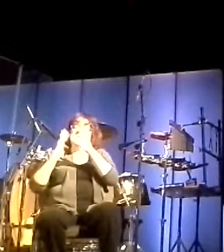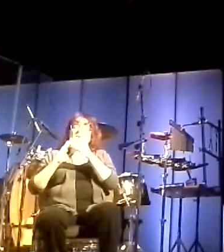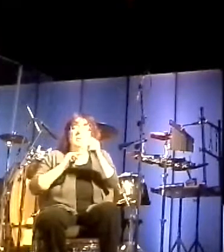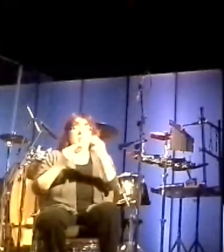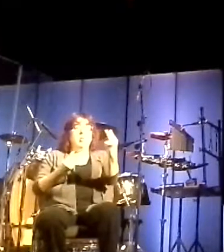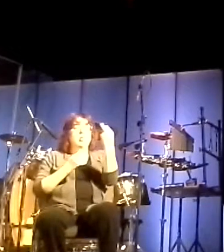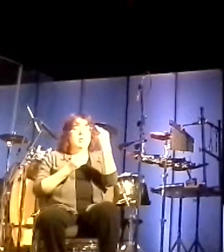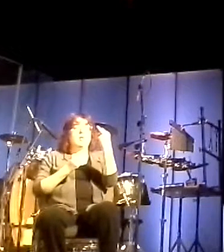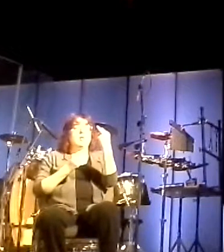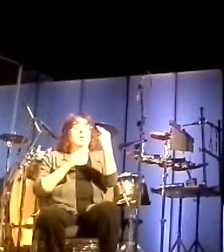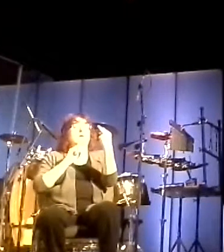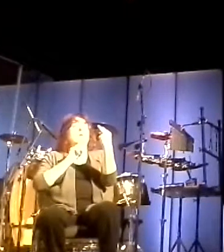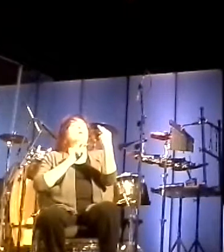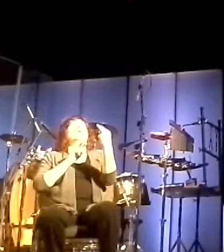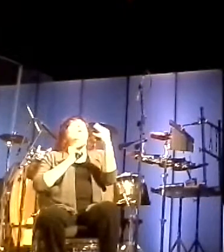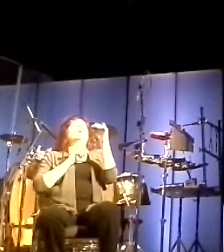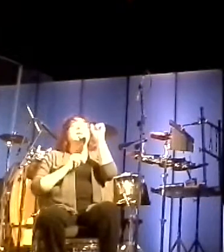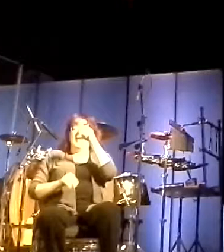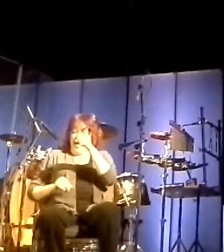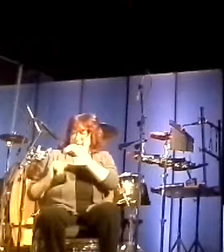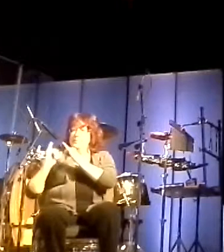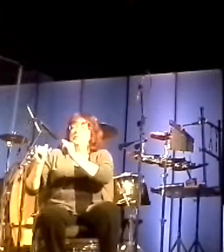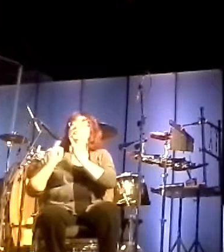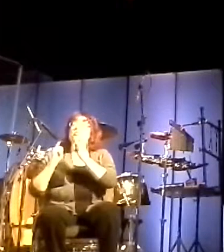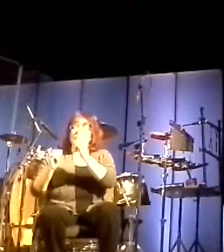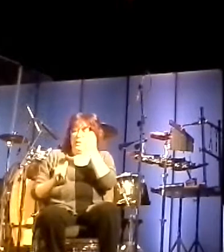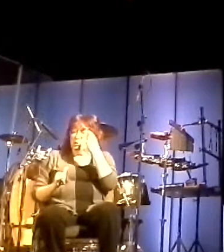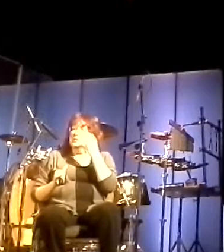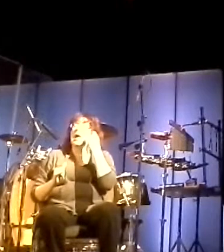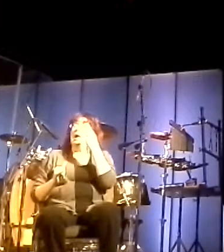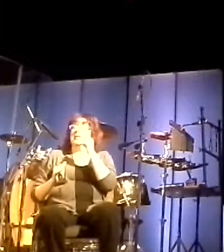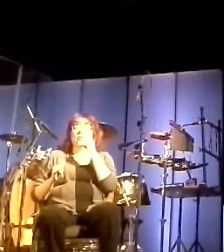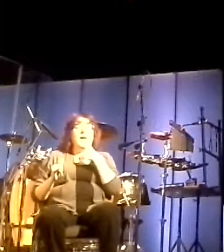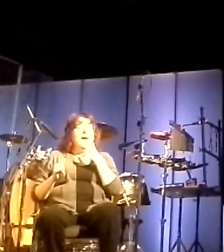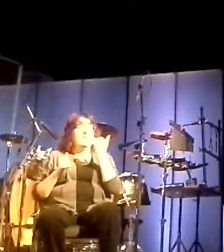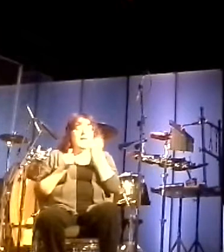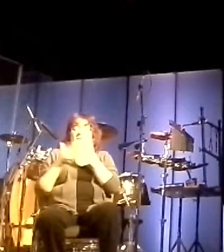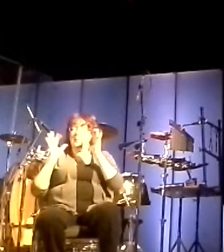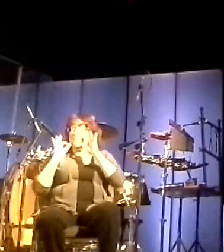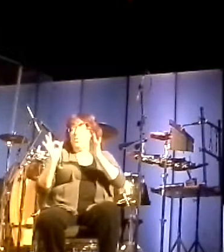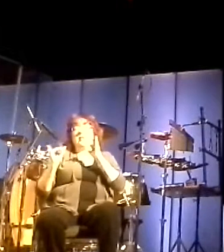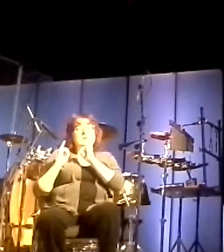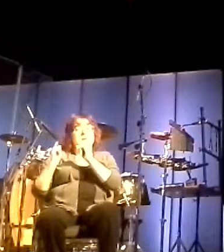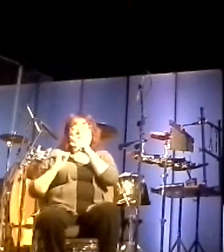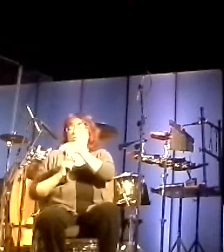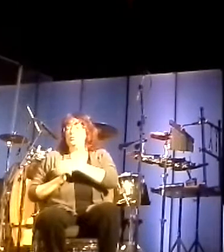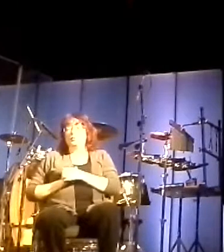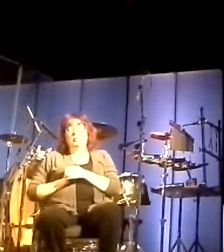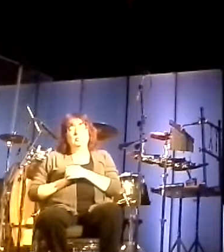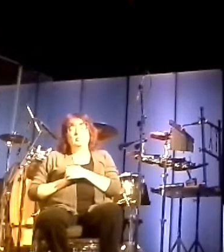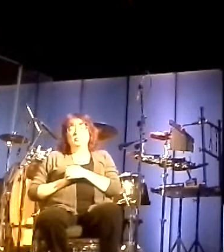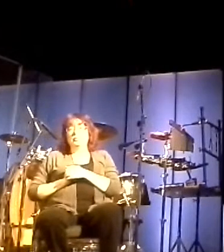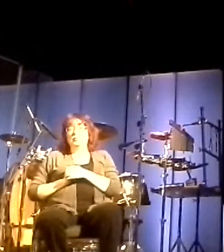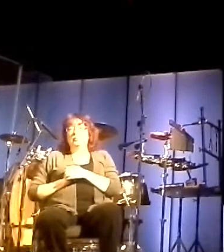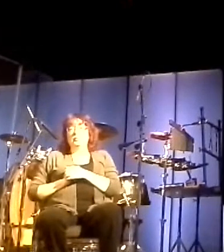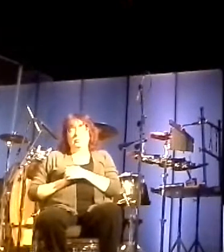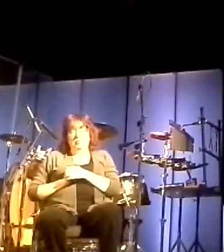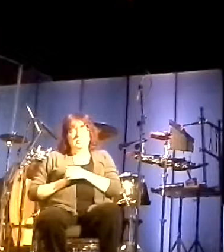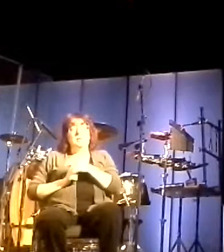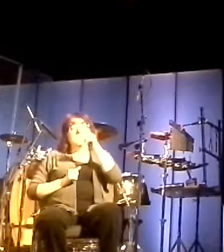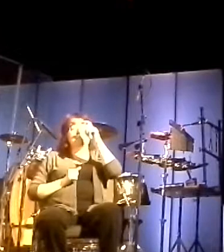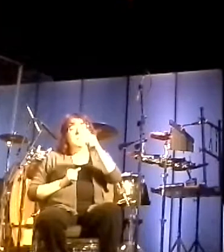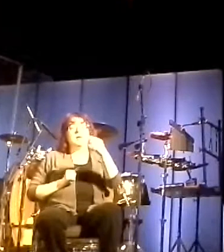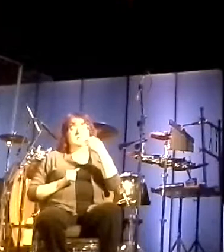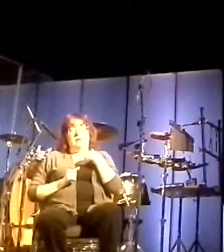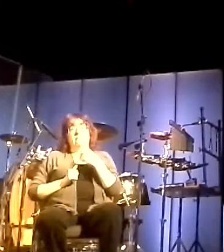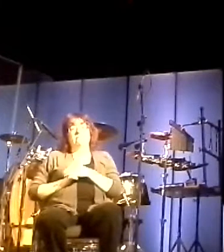us in the eyes and go, yeah, me too. I don't have it all together just like you. We have to